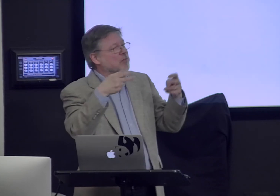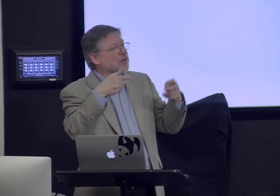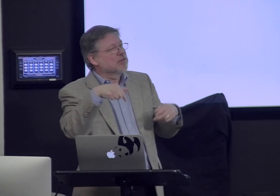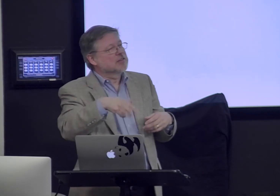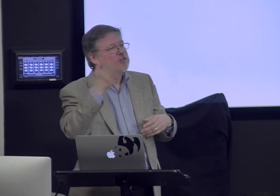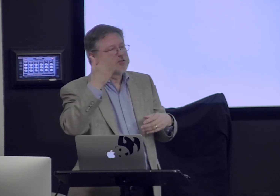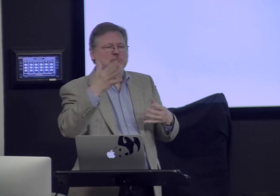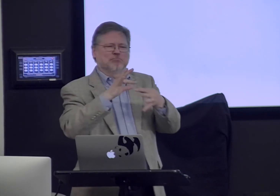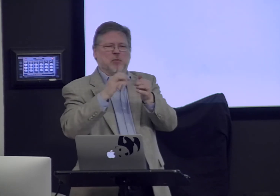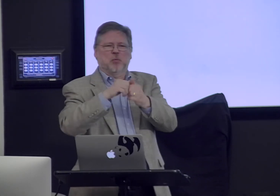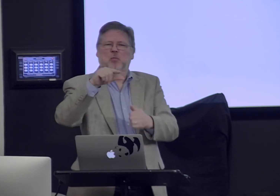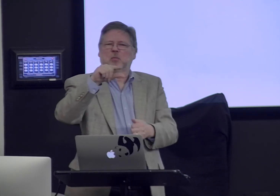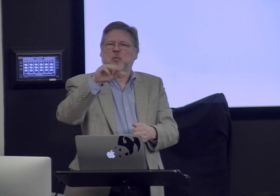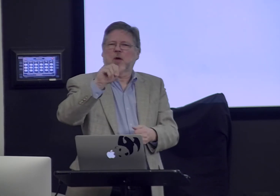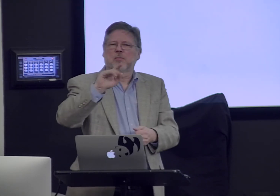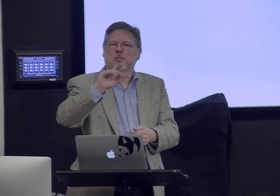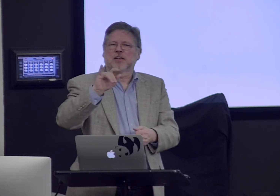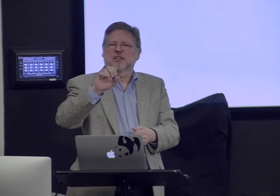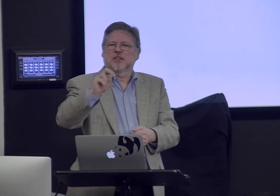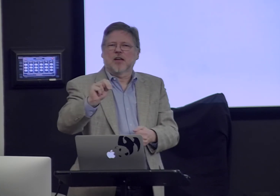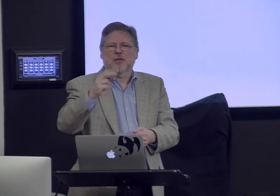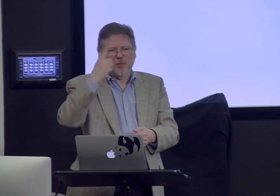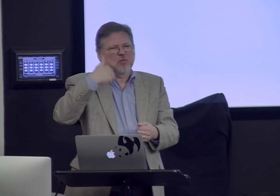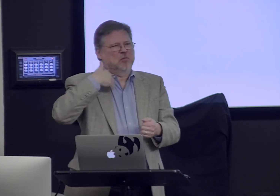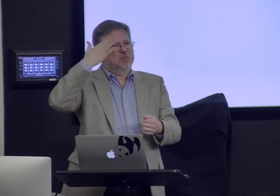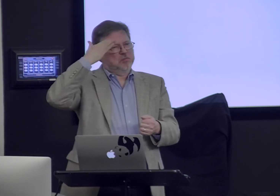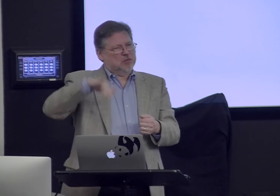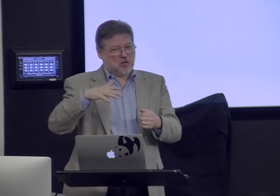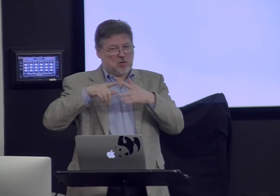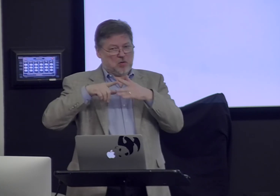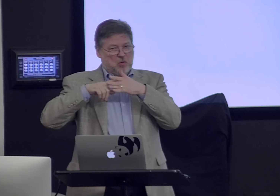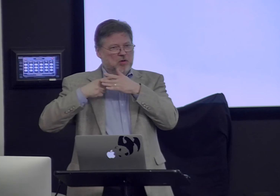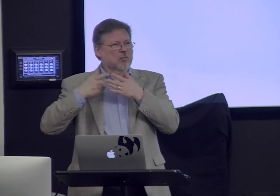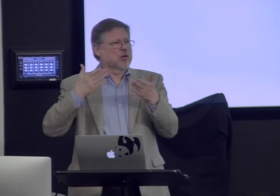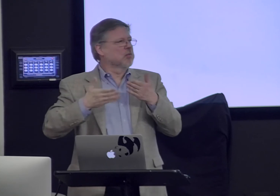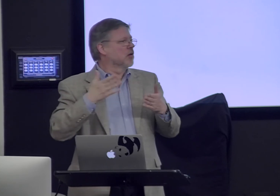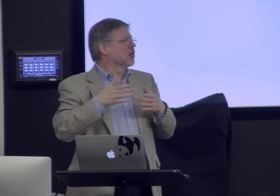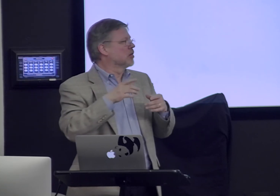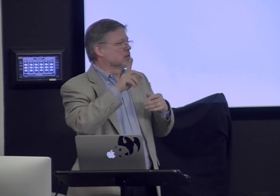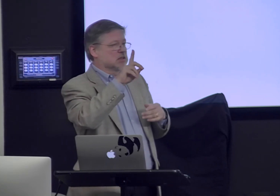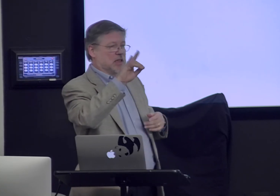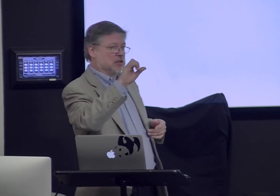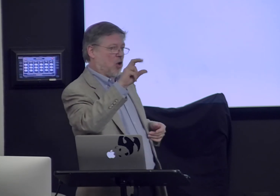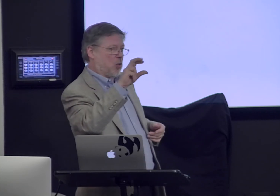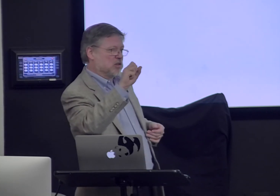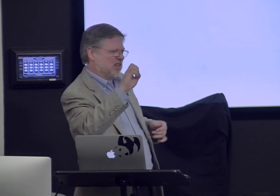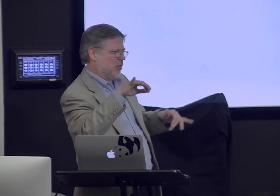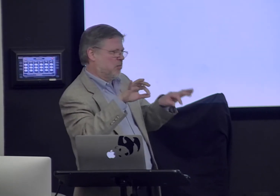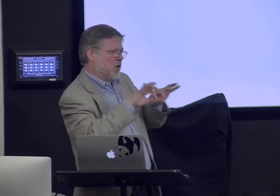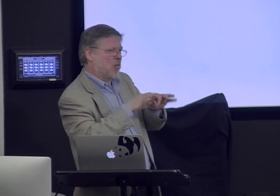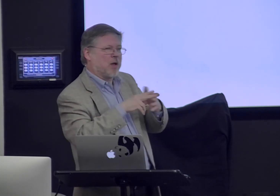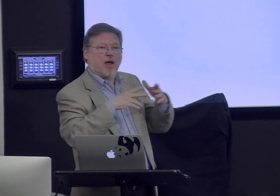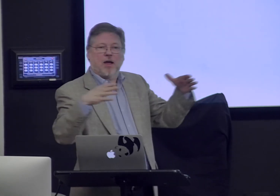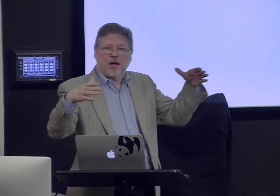So when I agreed to do the lecture, I said that it would be about grammaticalization because I knew that